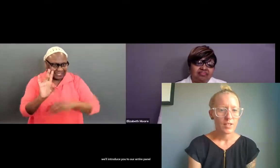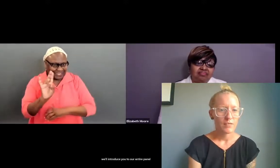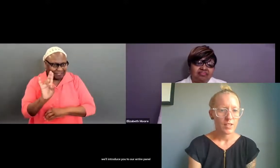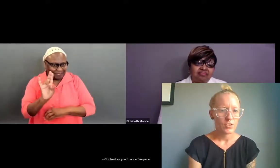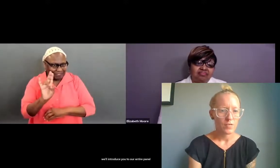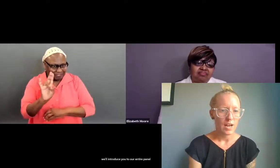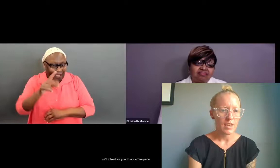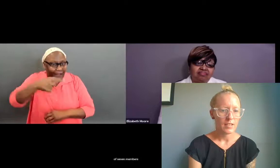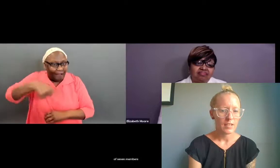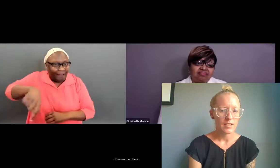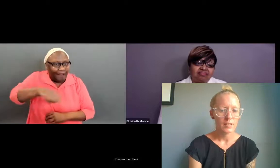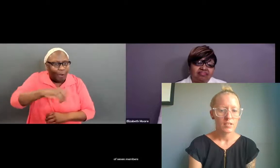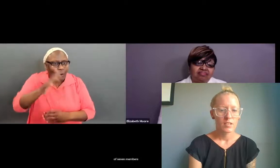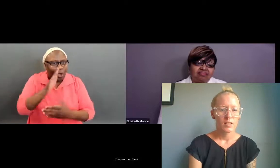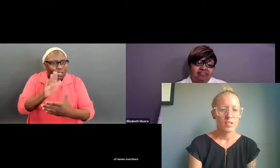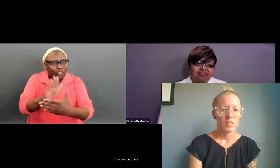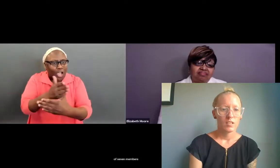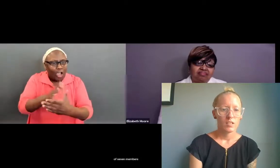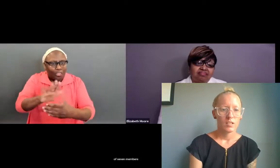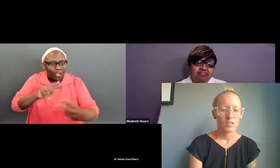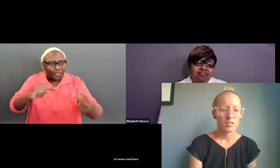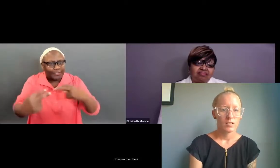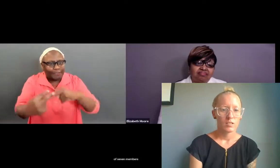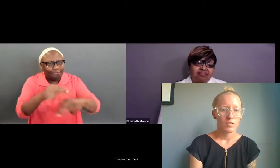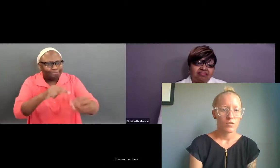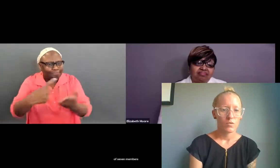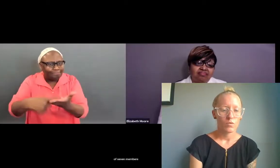And we'll take advantage of that and